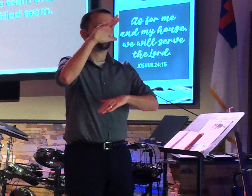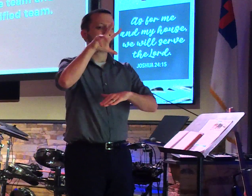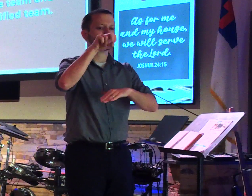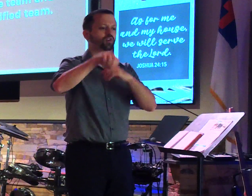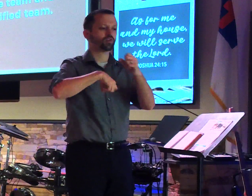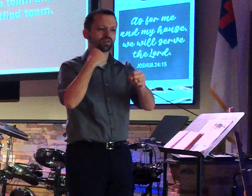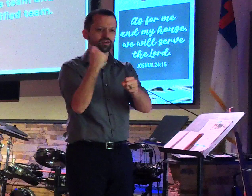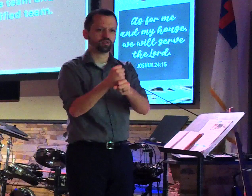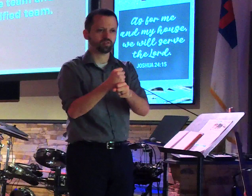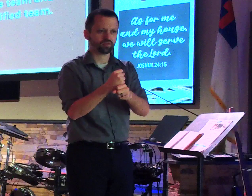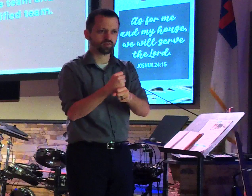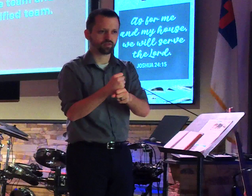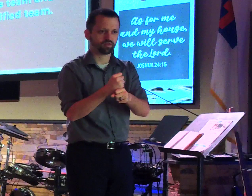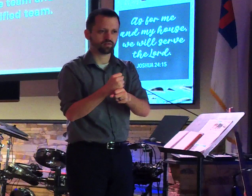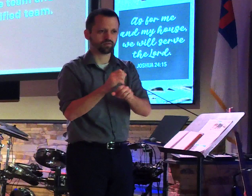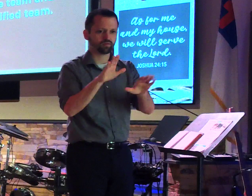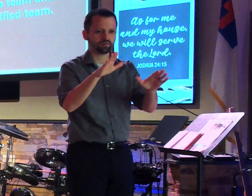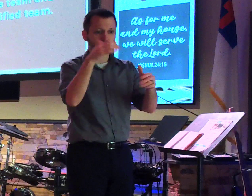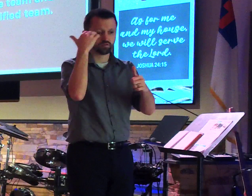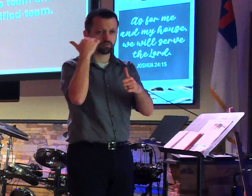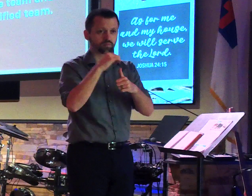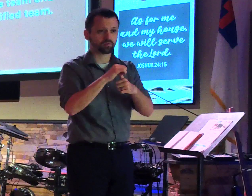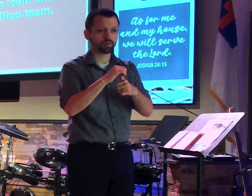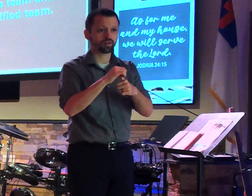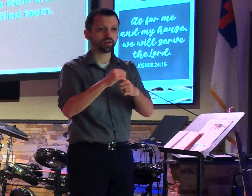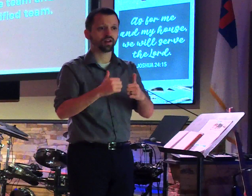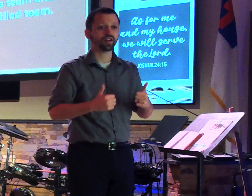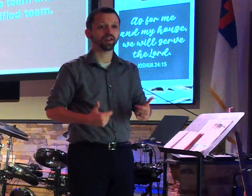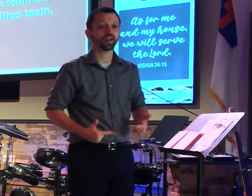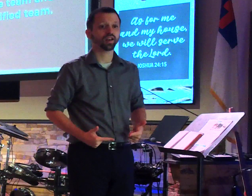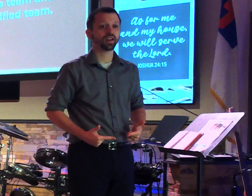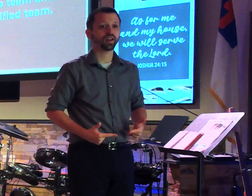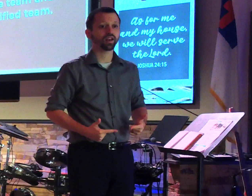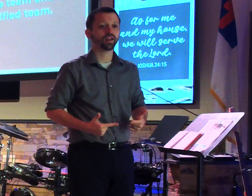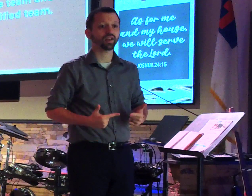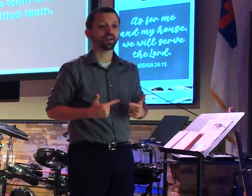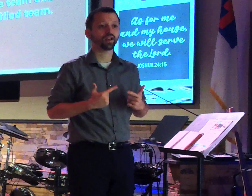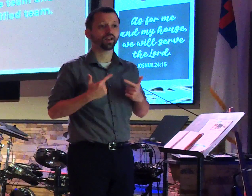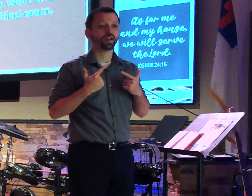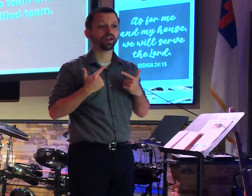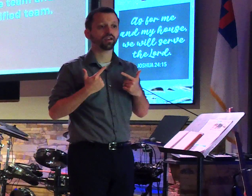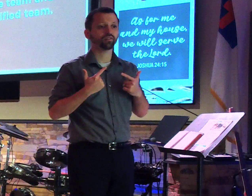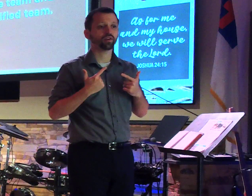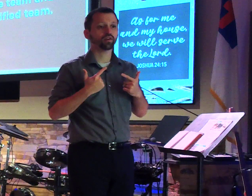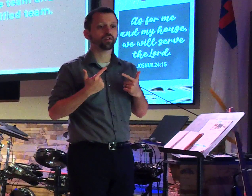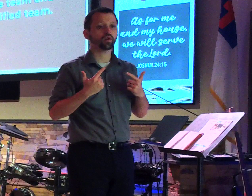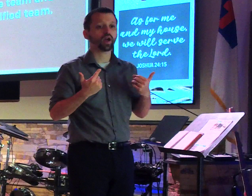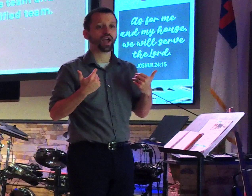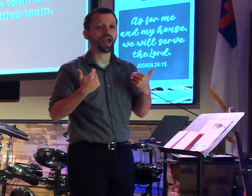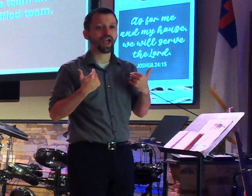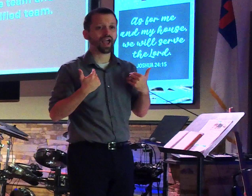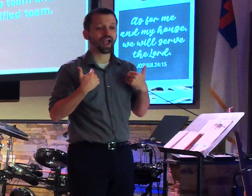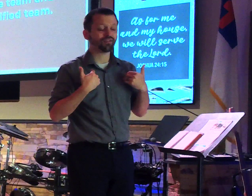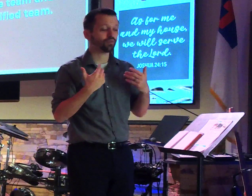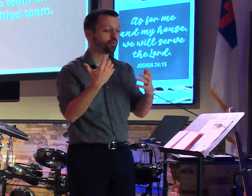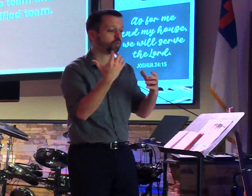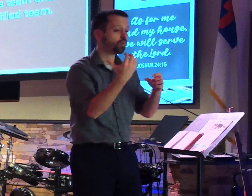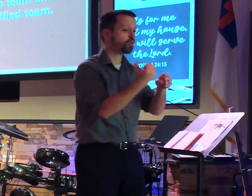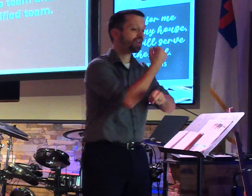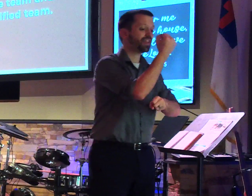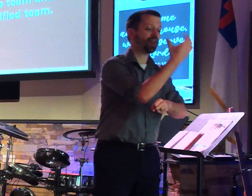you to remember this. Life is going to have its wins and losses.